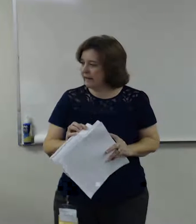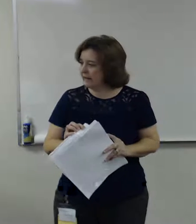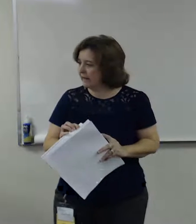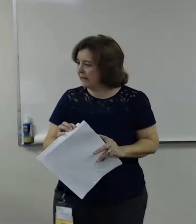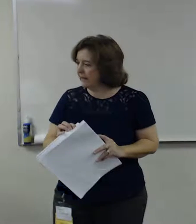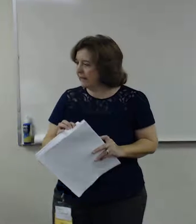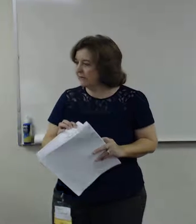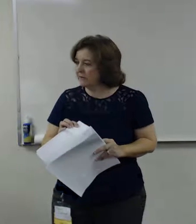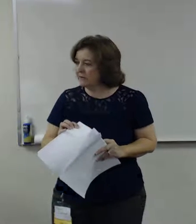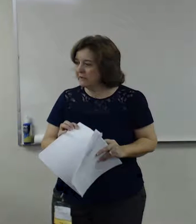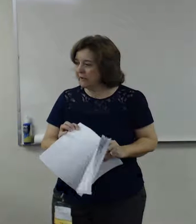I was going to...